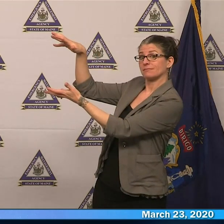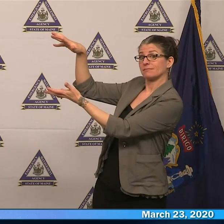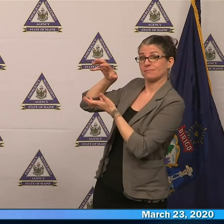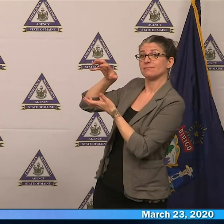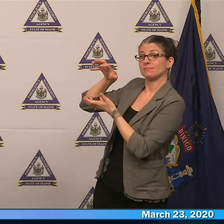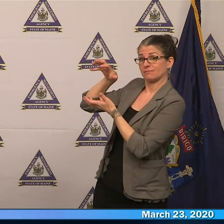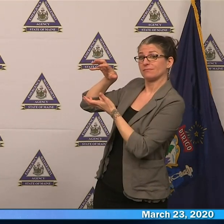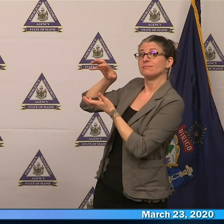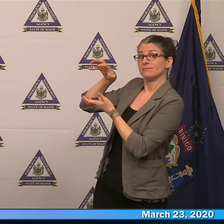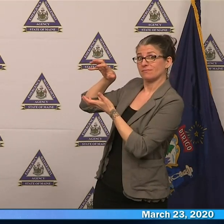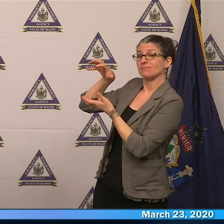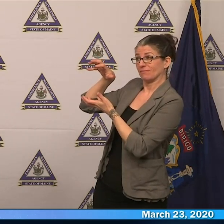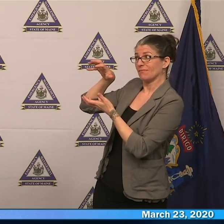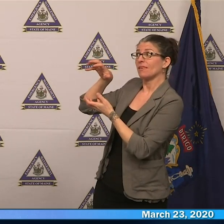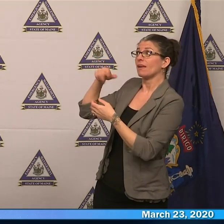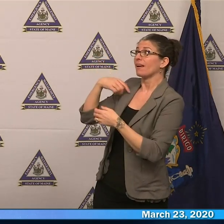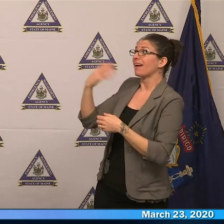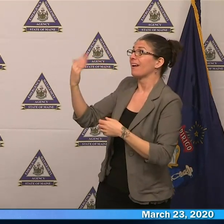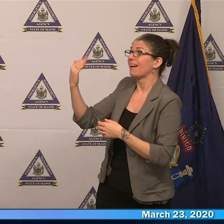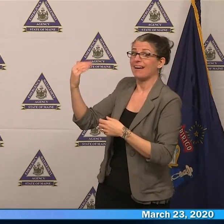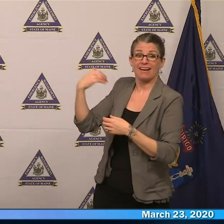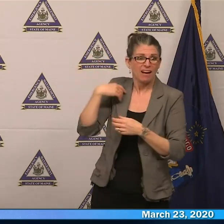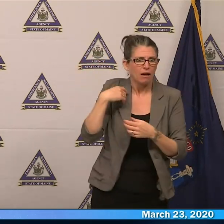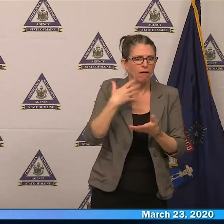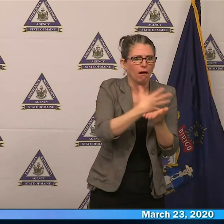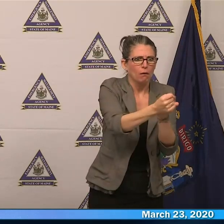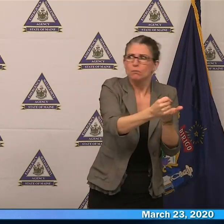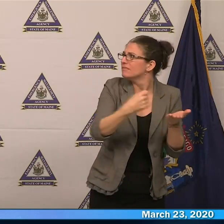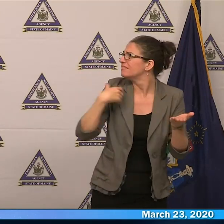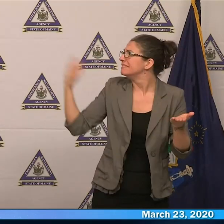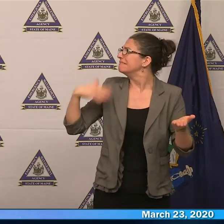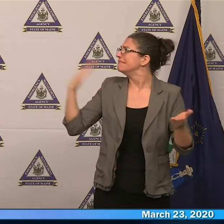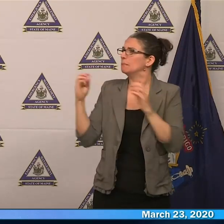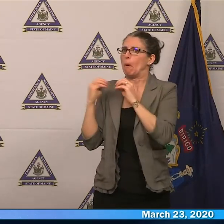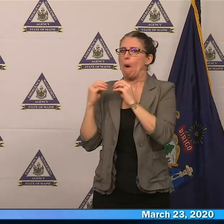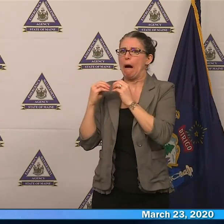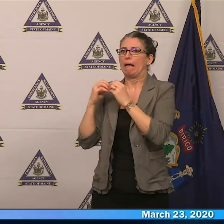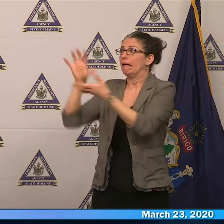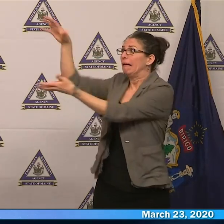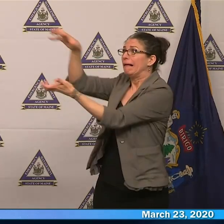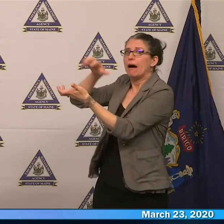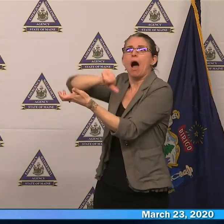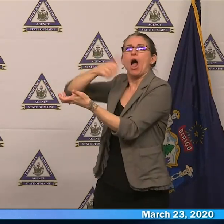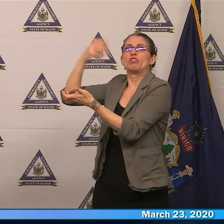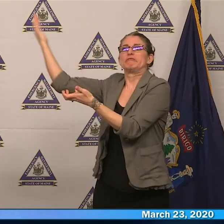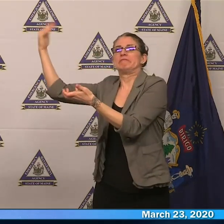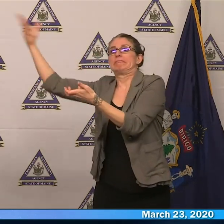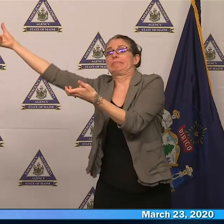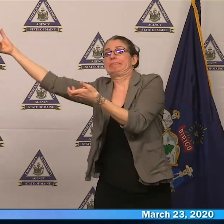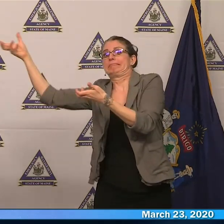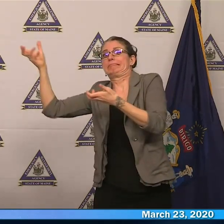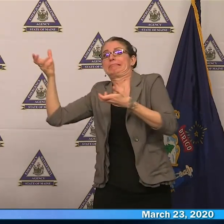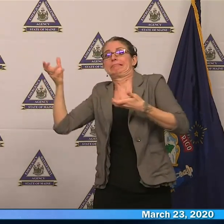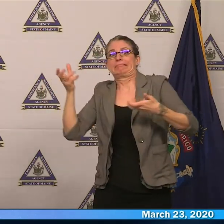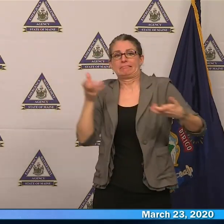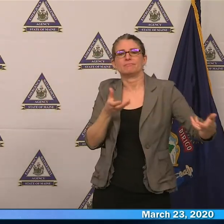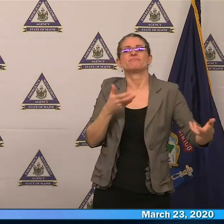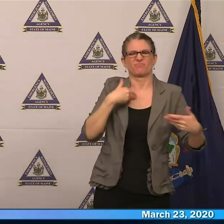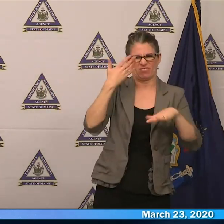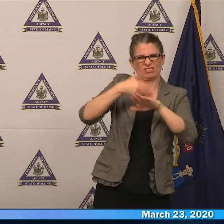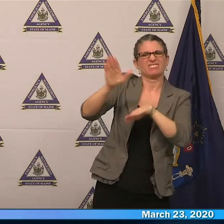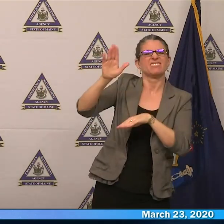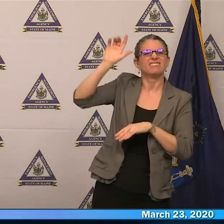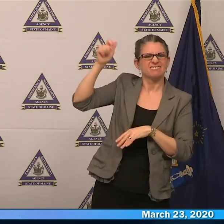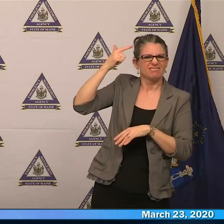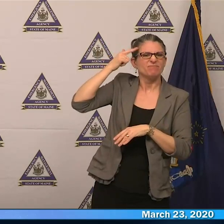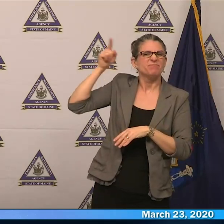reason, Governor Mills last week sent a letter to Vice President Pence and Secretary Alex Azar urging the